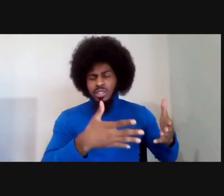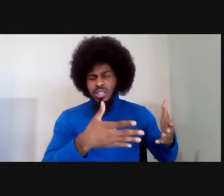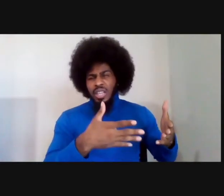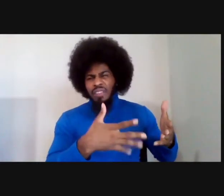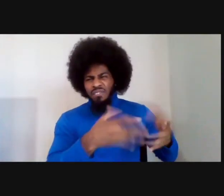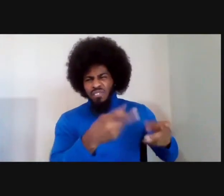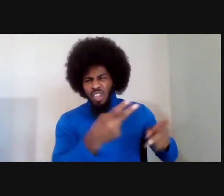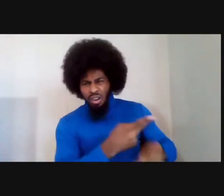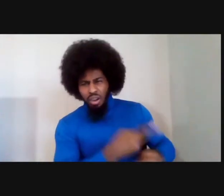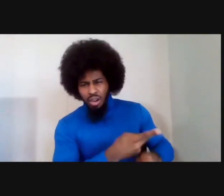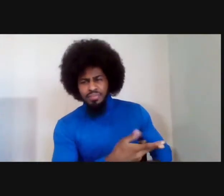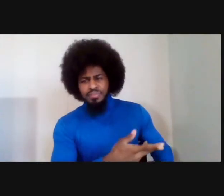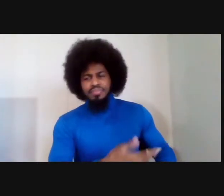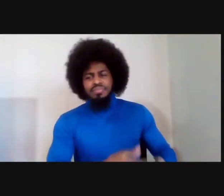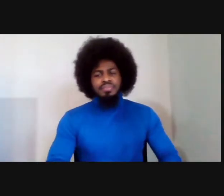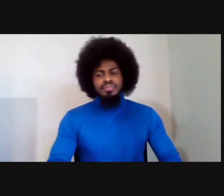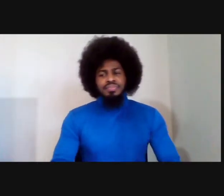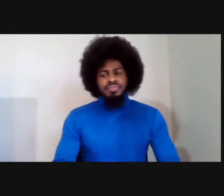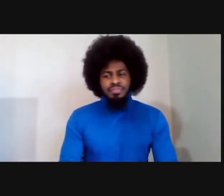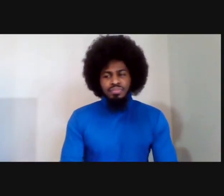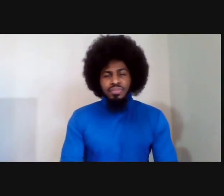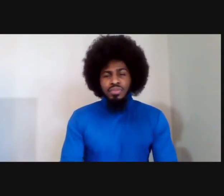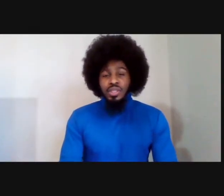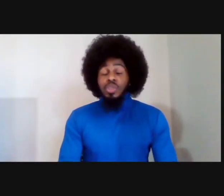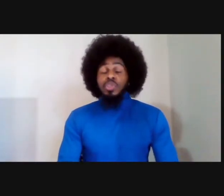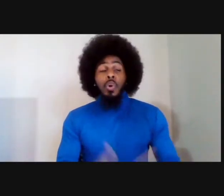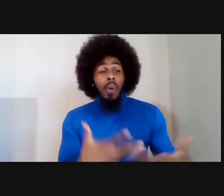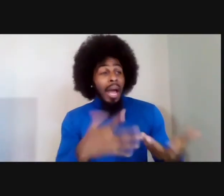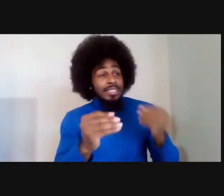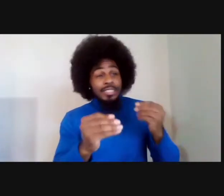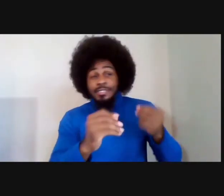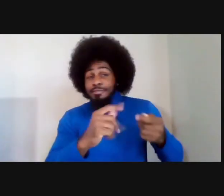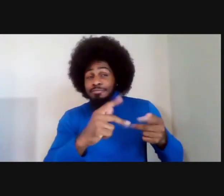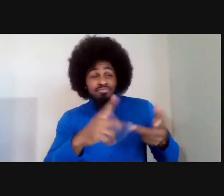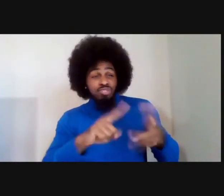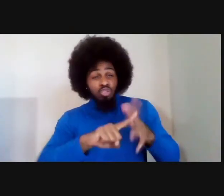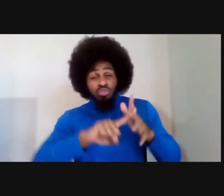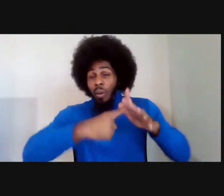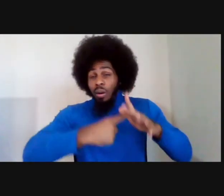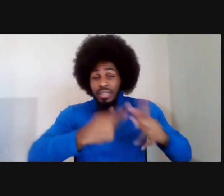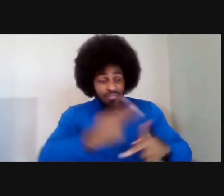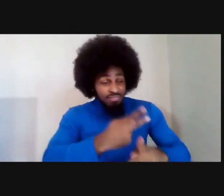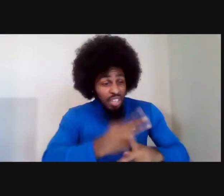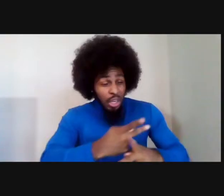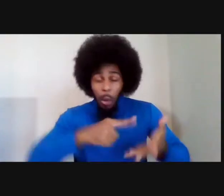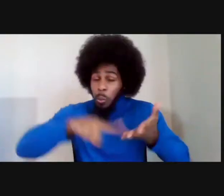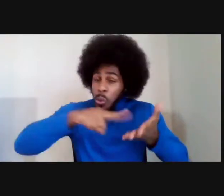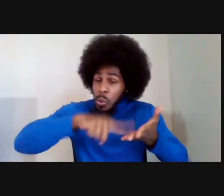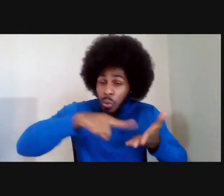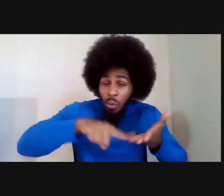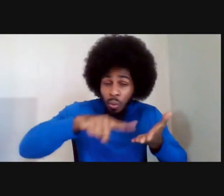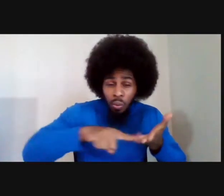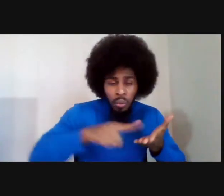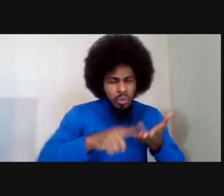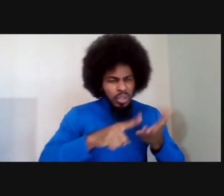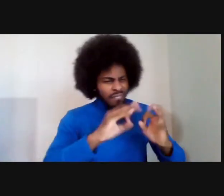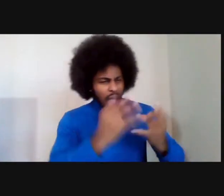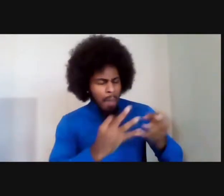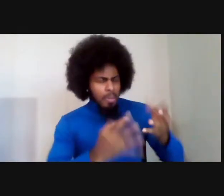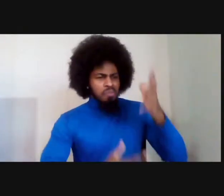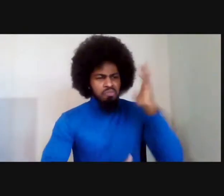So I was able to put some puzzle pieces together, but my family was already into it from a long time